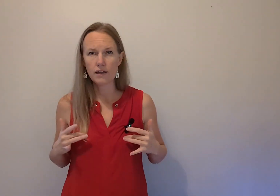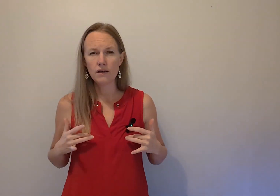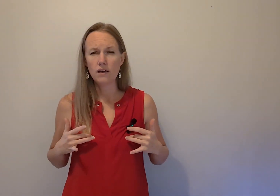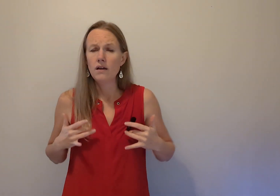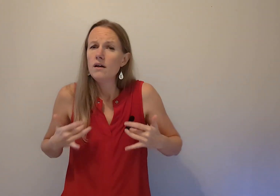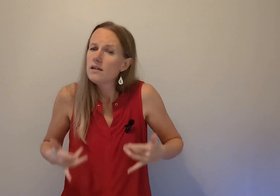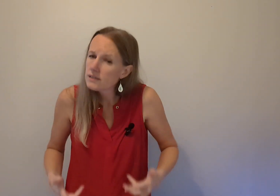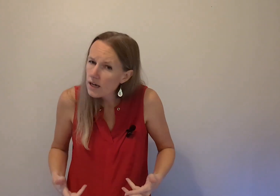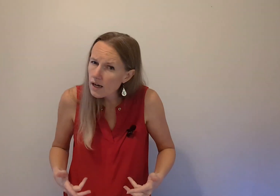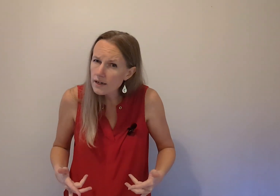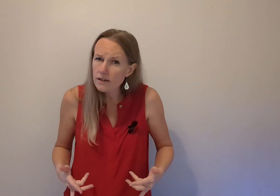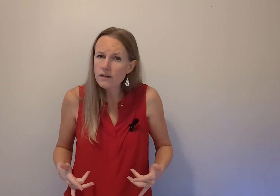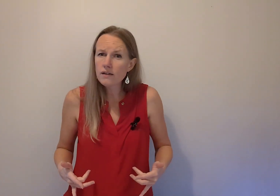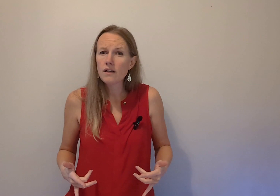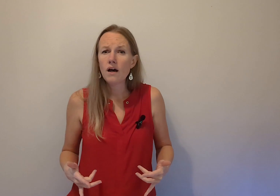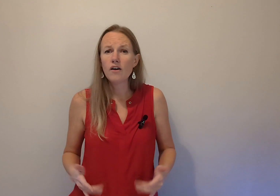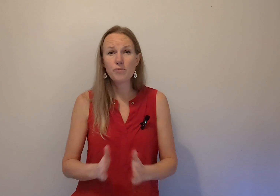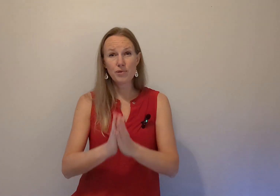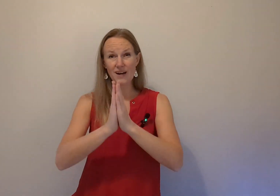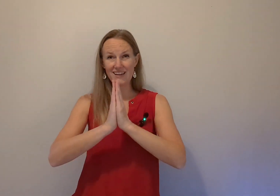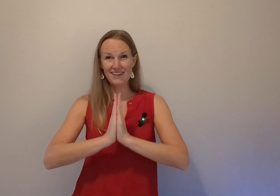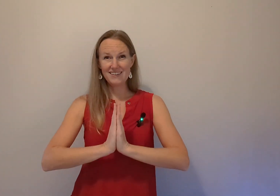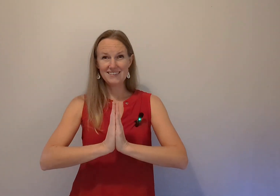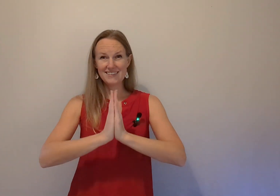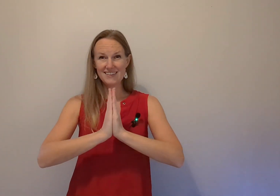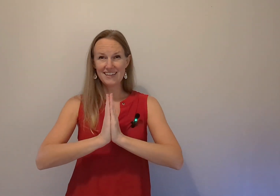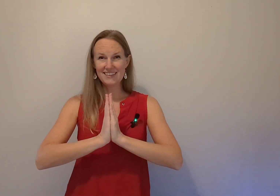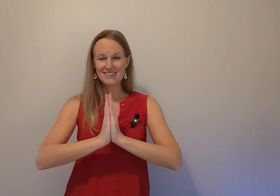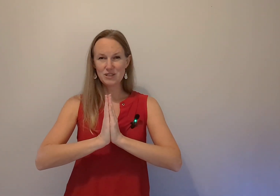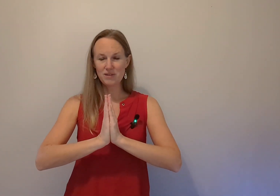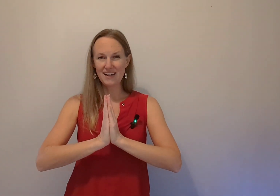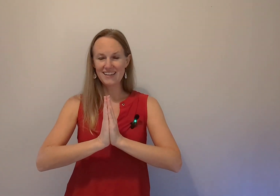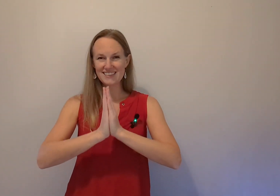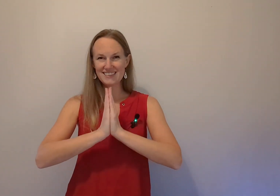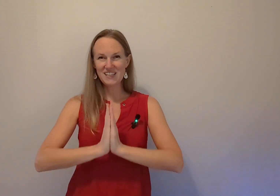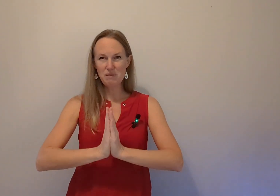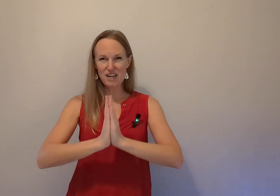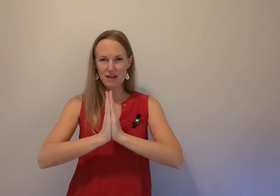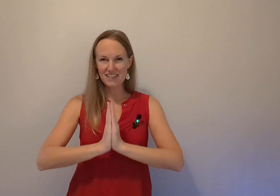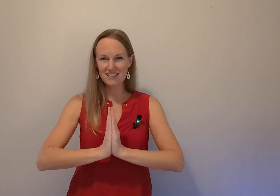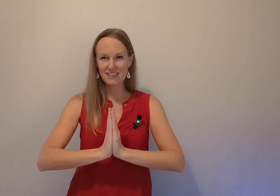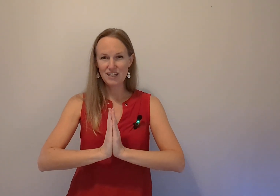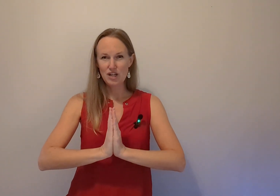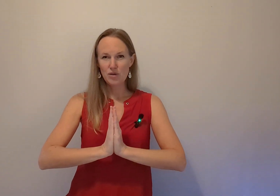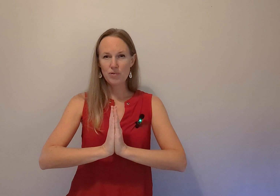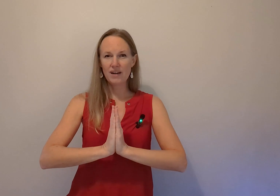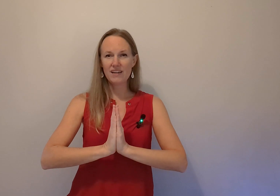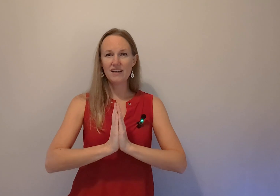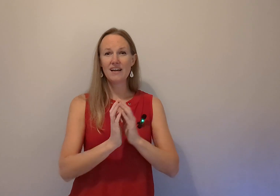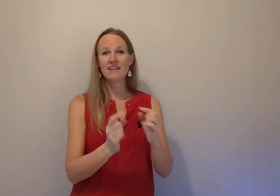okay? Tired of praying. So praying is just like you might imagine, praying, and